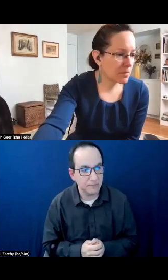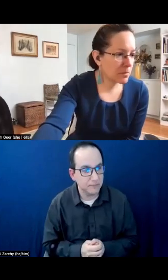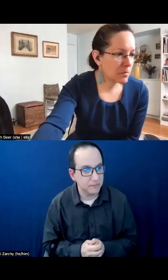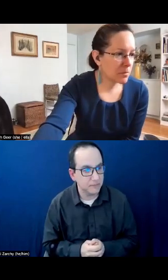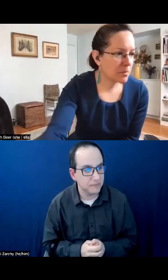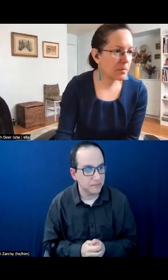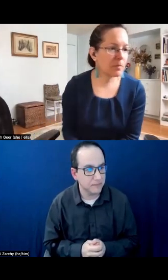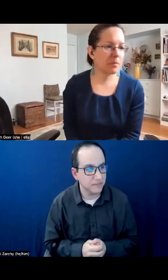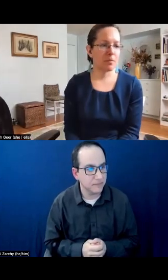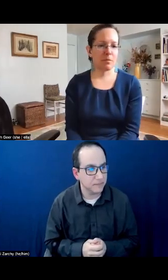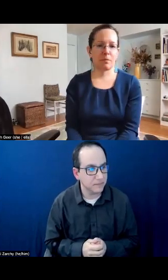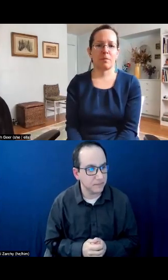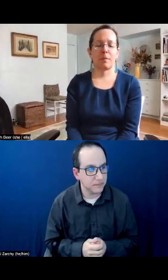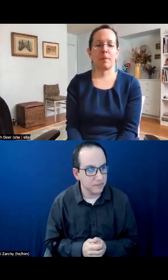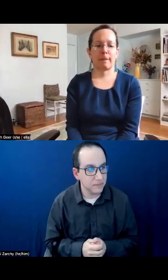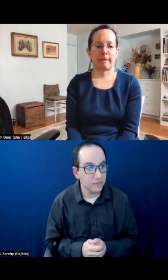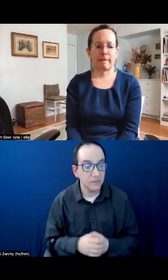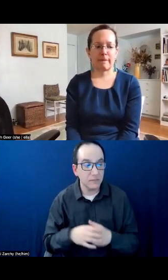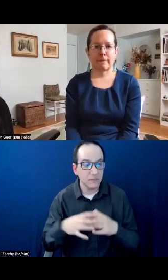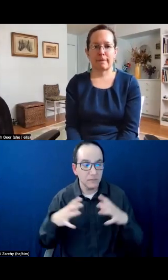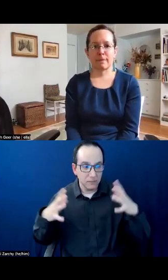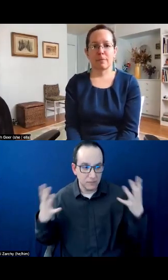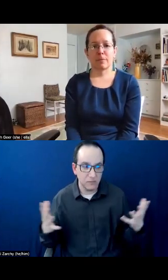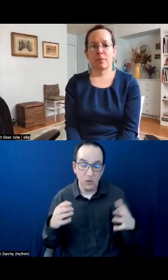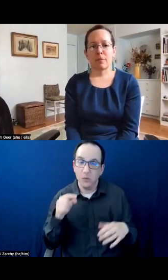All right.